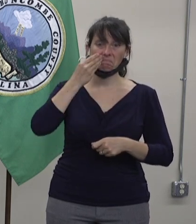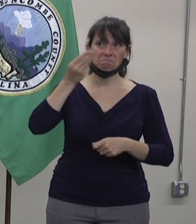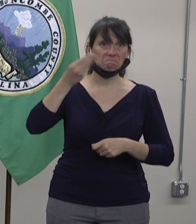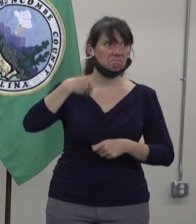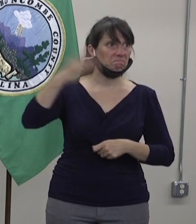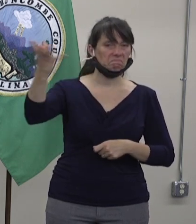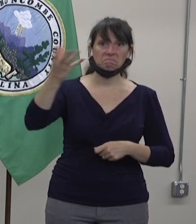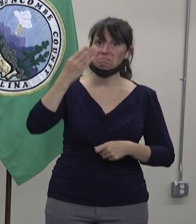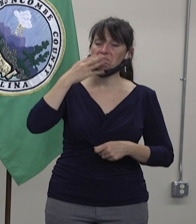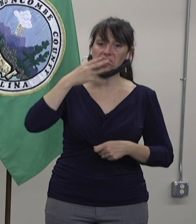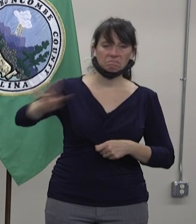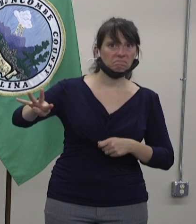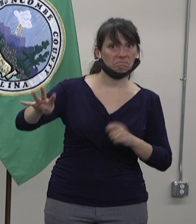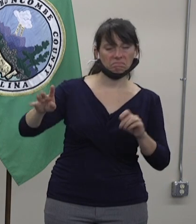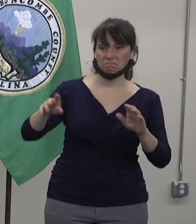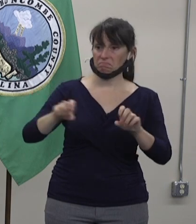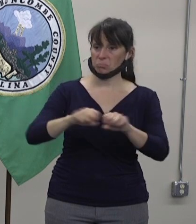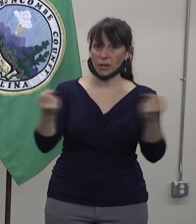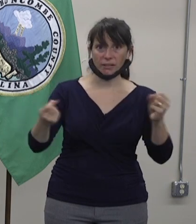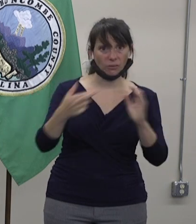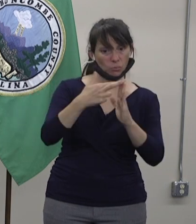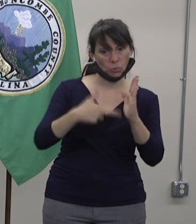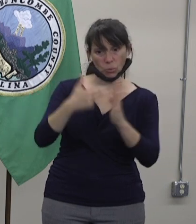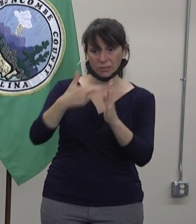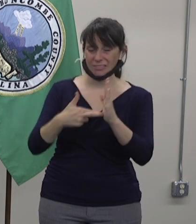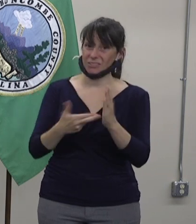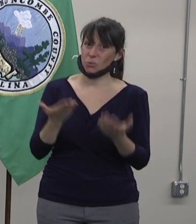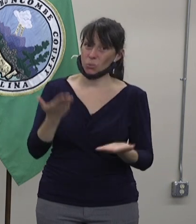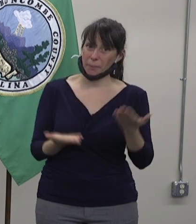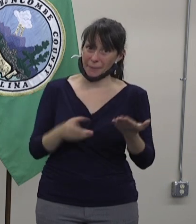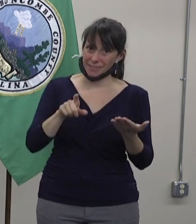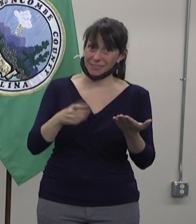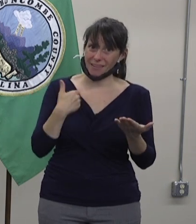orders, additional enforcement actions may be necessary.